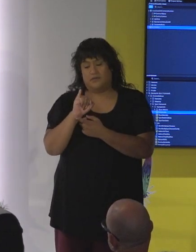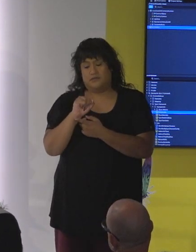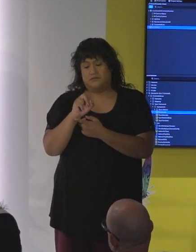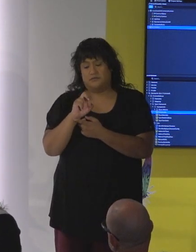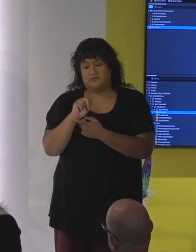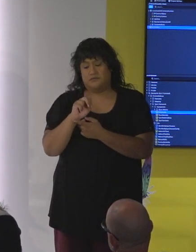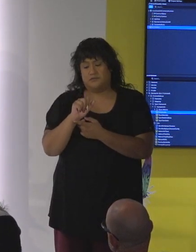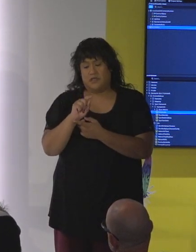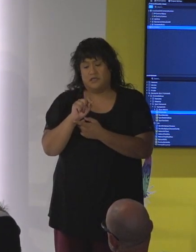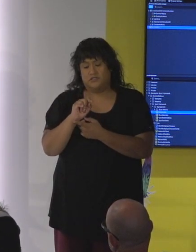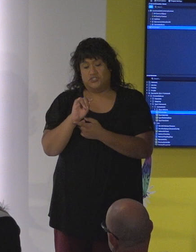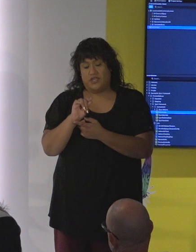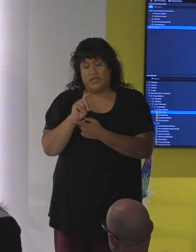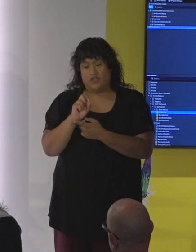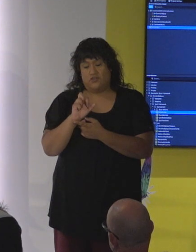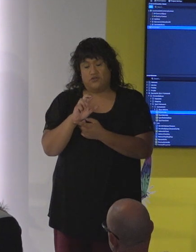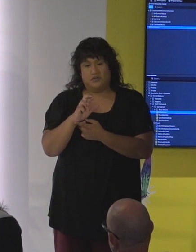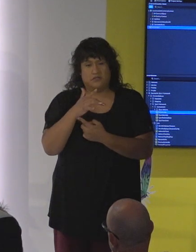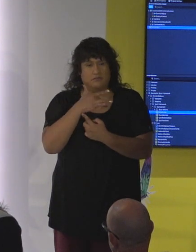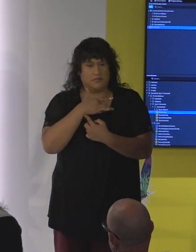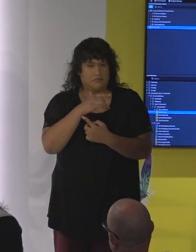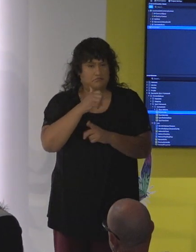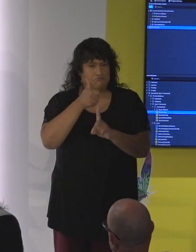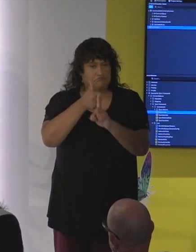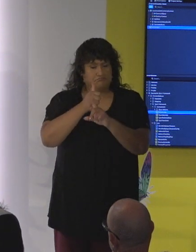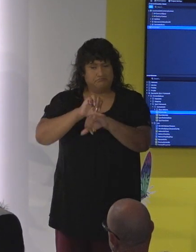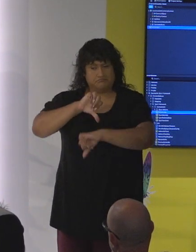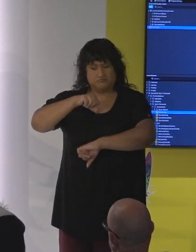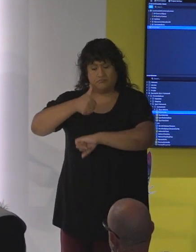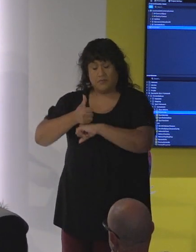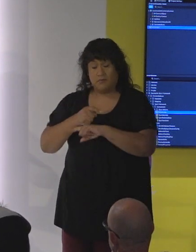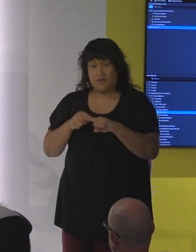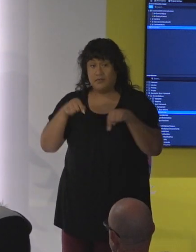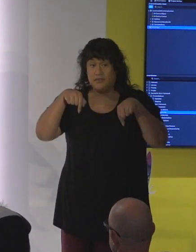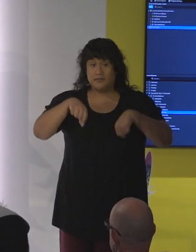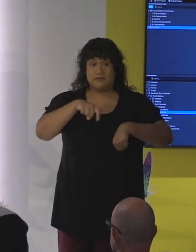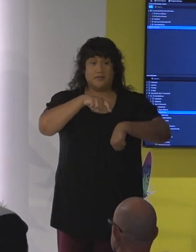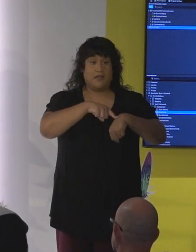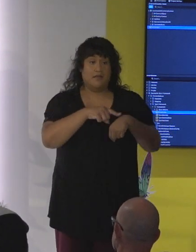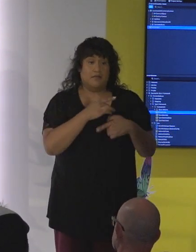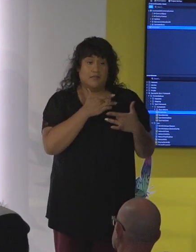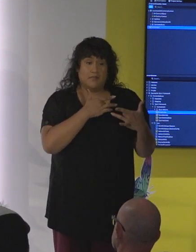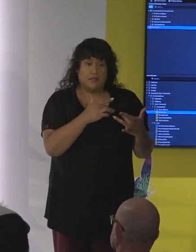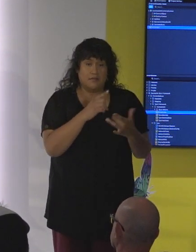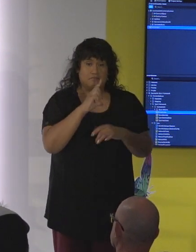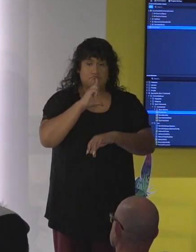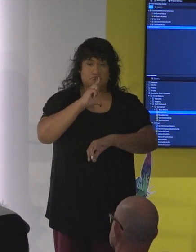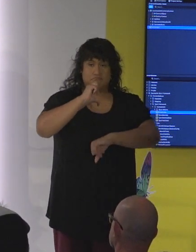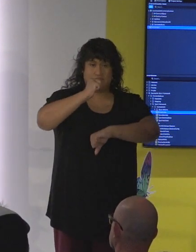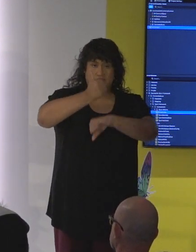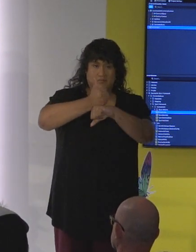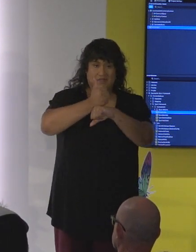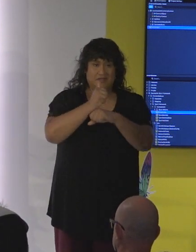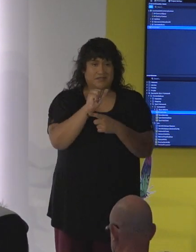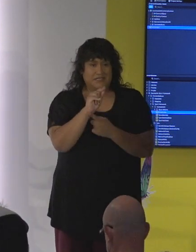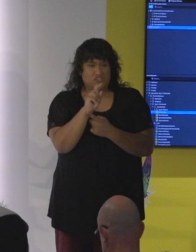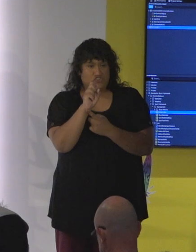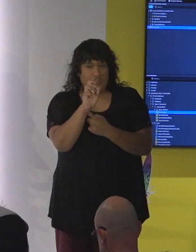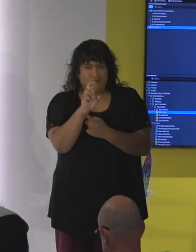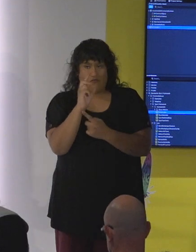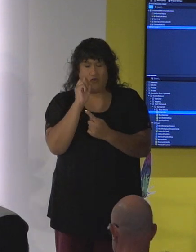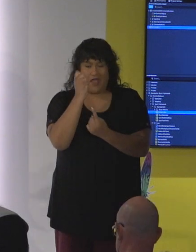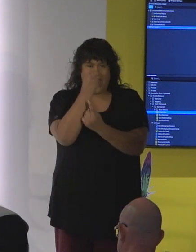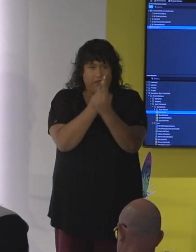just instantiate a prefab for yourself. This time, the instantiator is taking care of instantiating the prefab for everybody who's in the